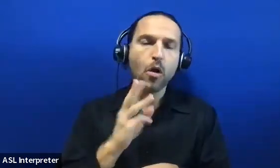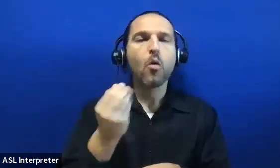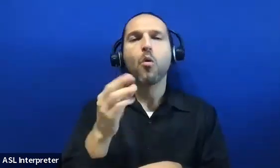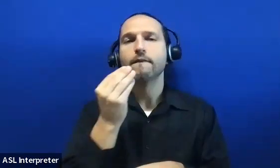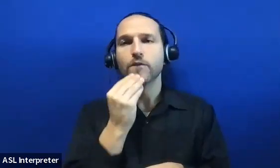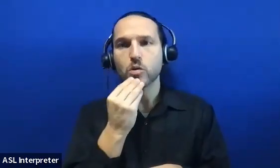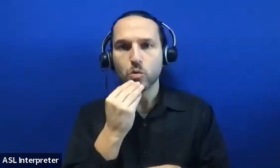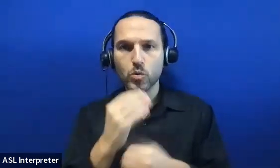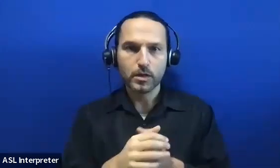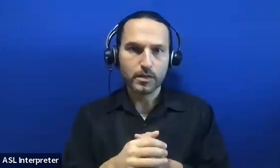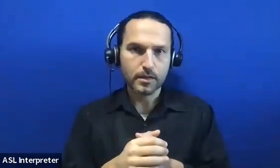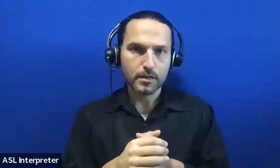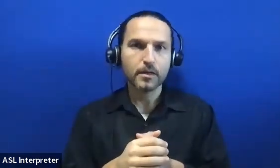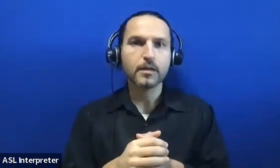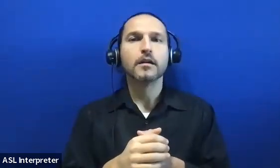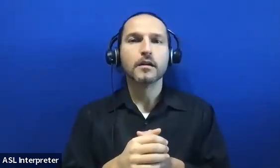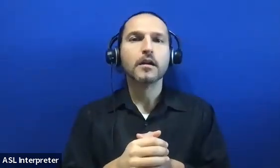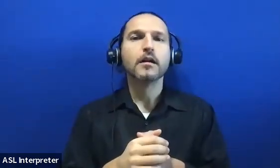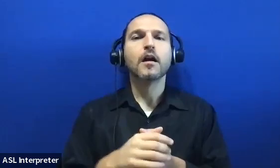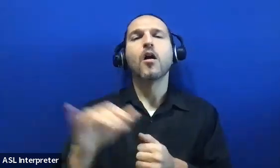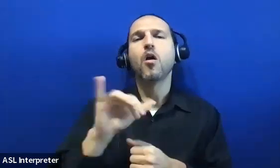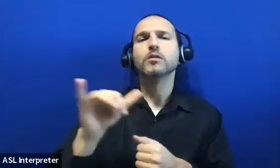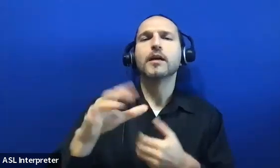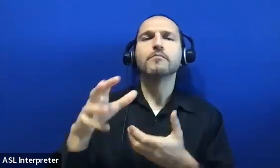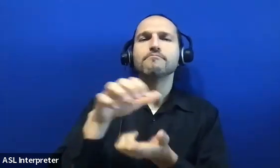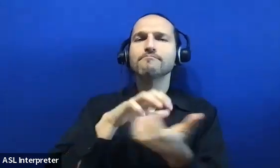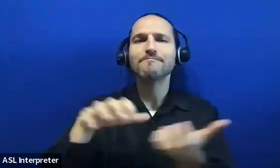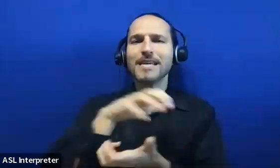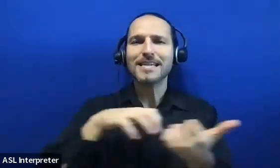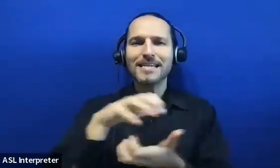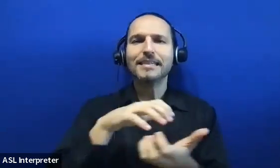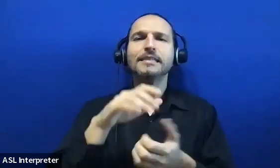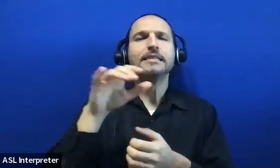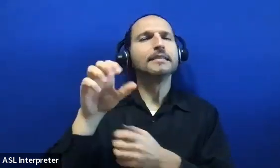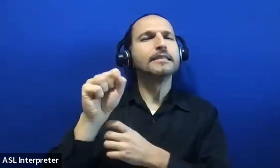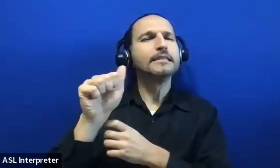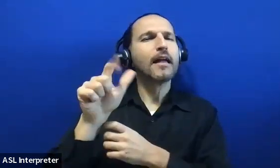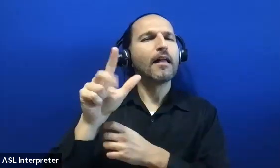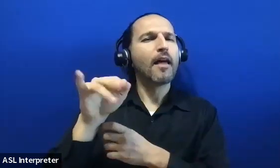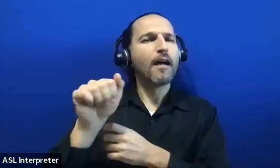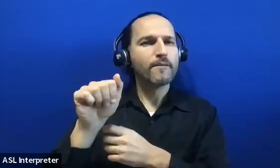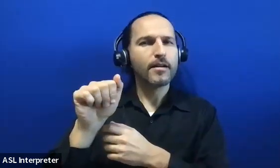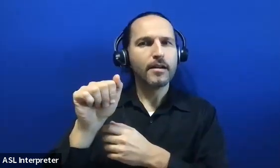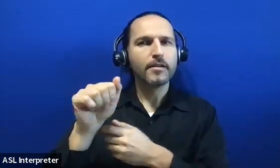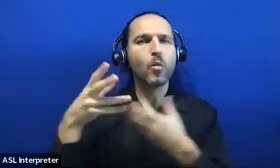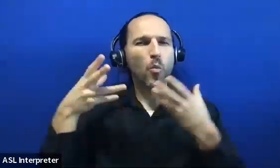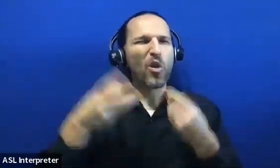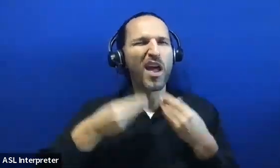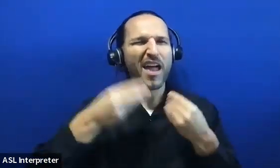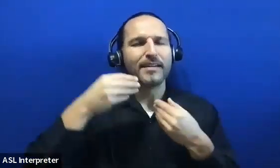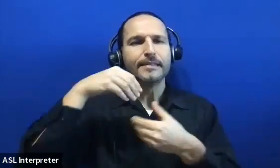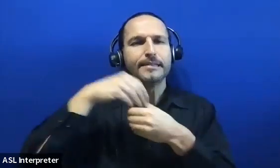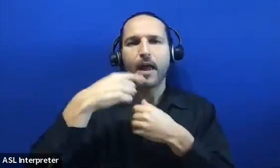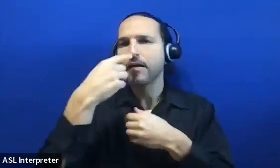food. And it could also be saliva, what our mouth makes on its own. Any of